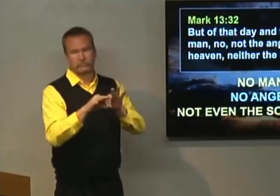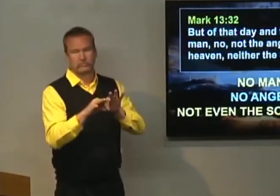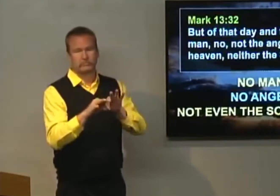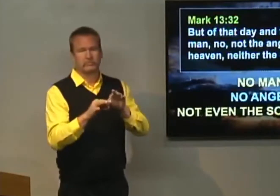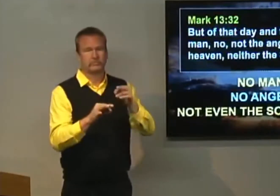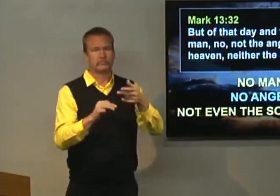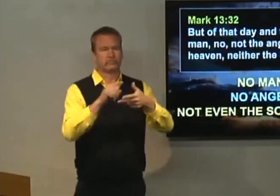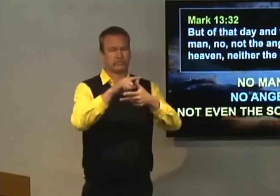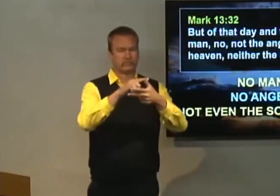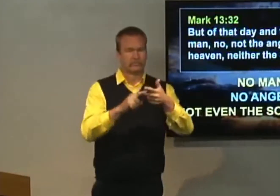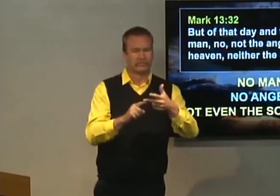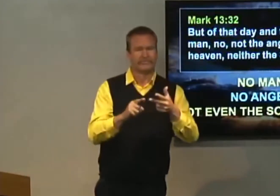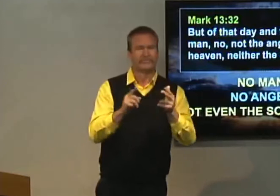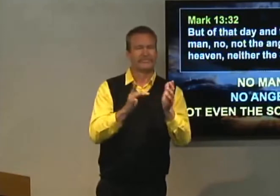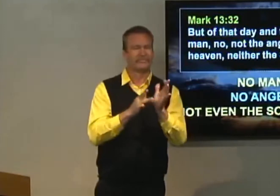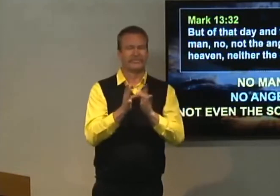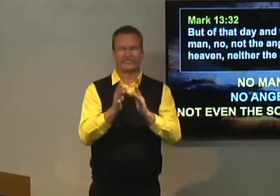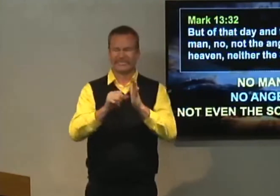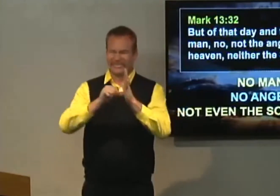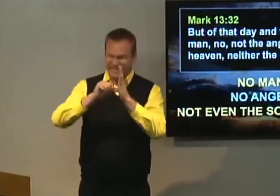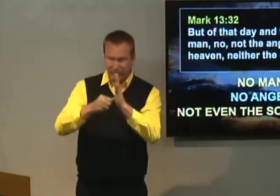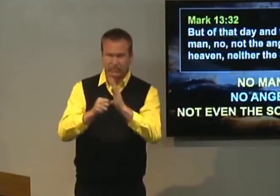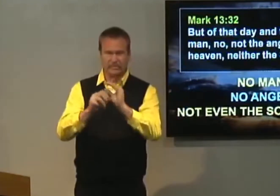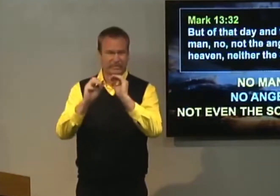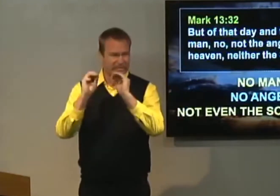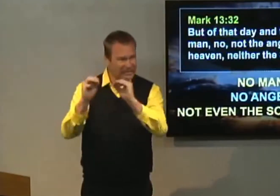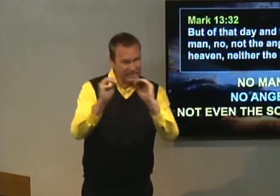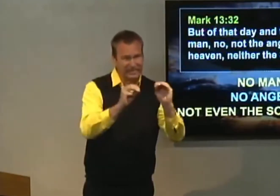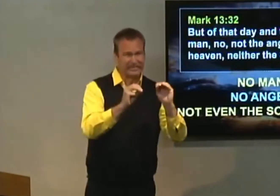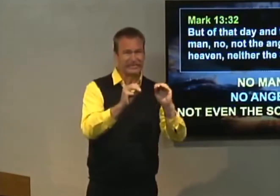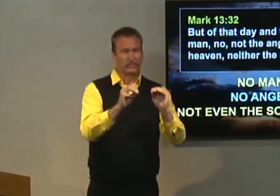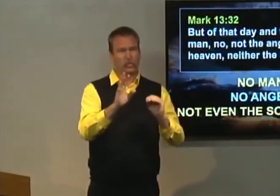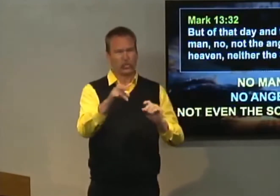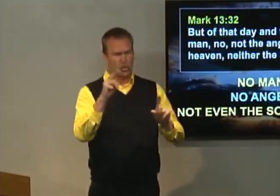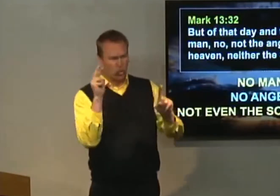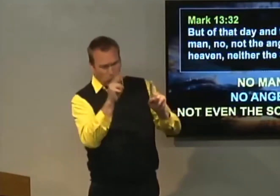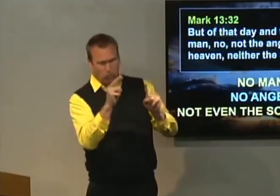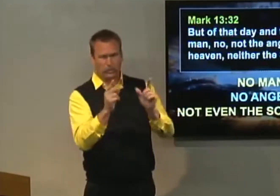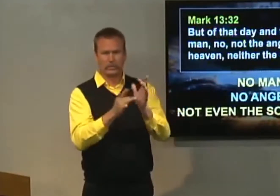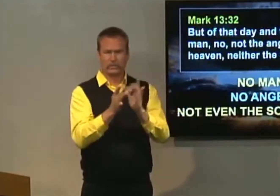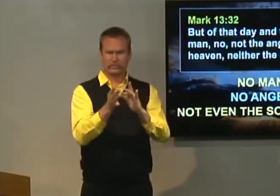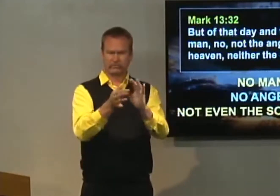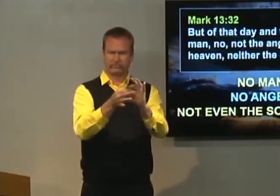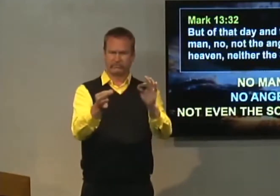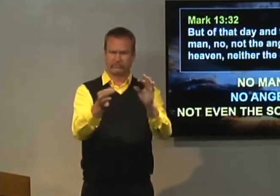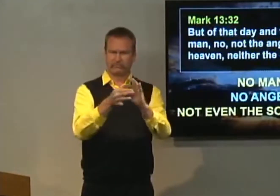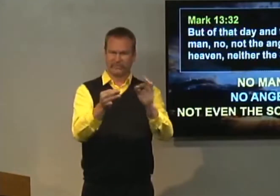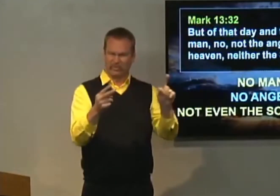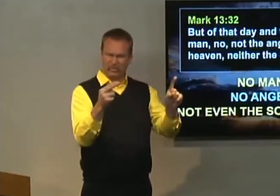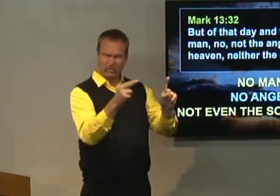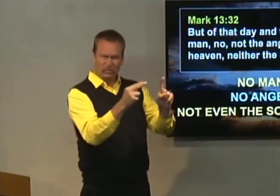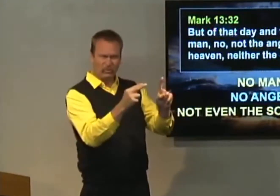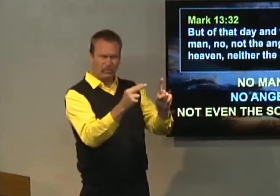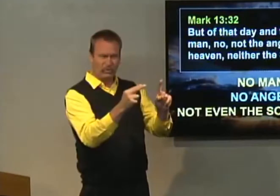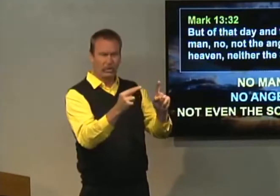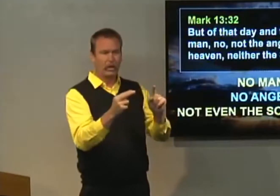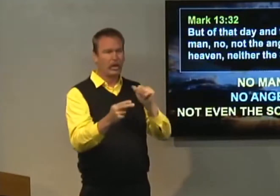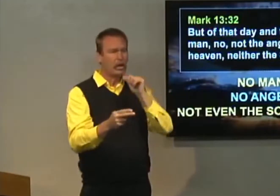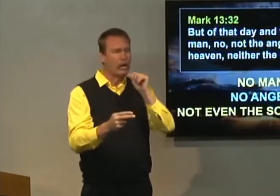And this is a very important key verse for us and a key teaching that we read